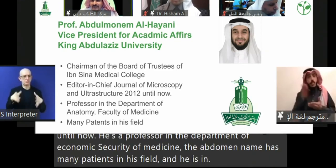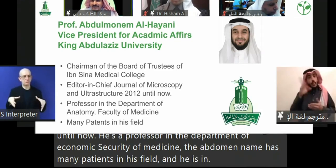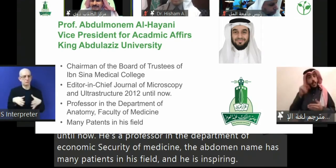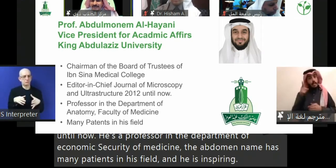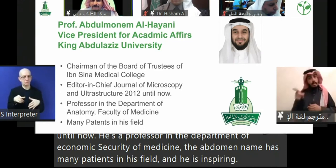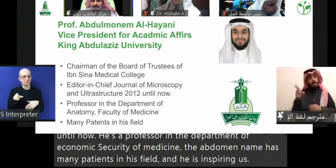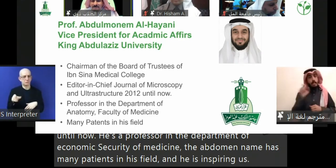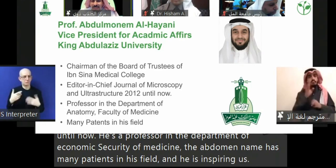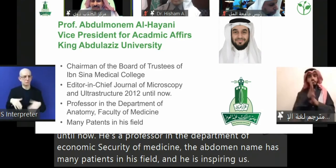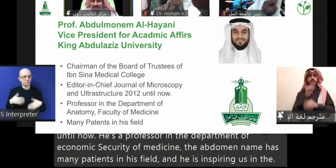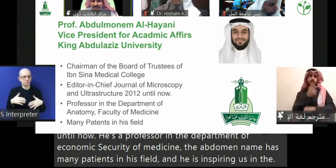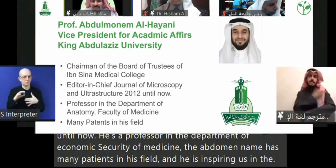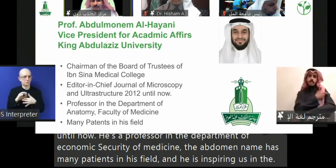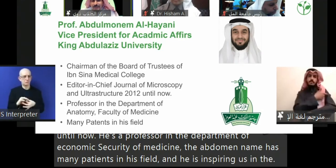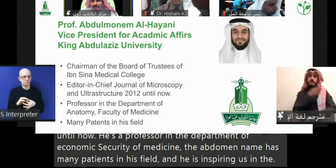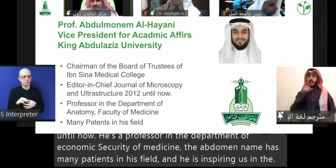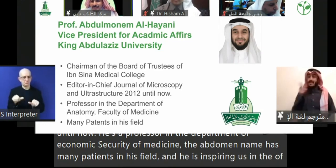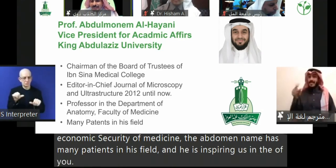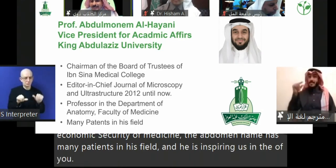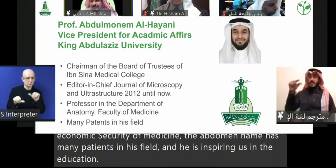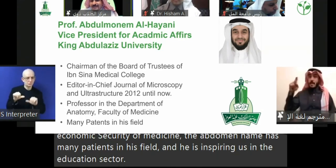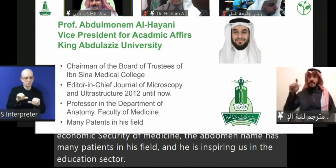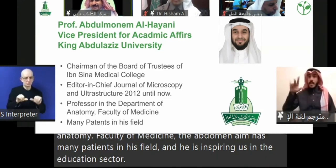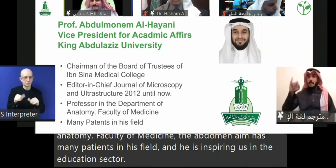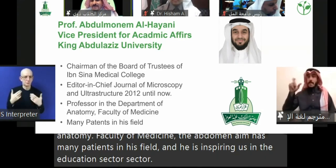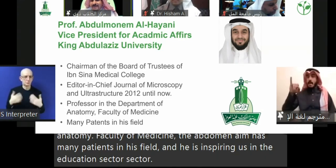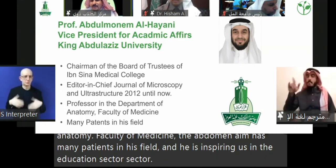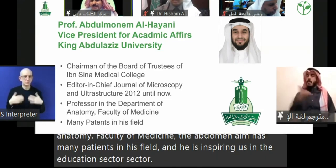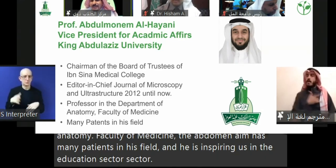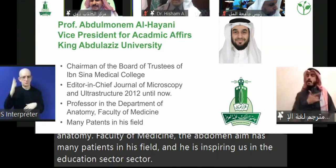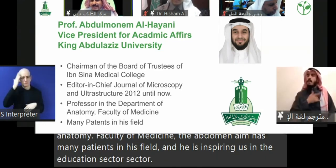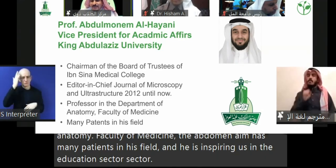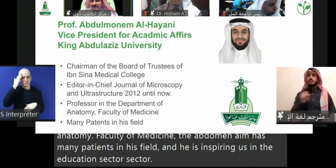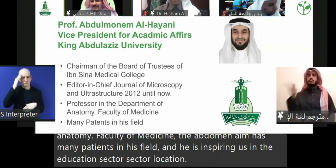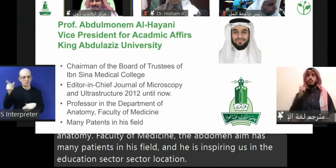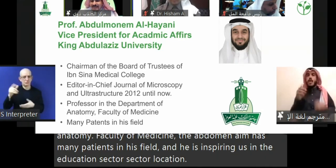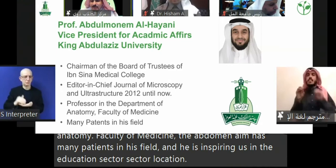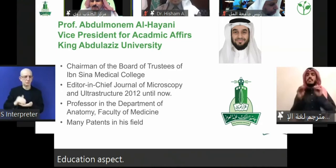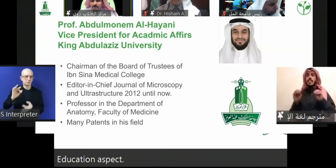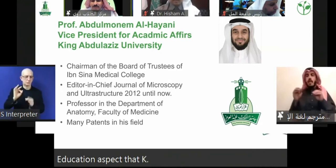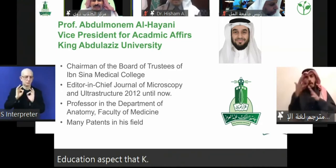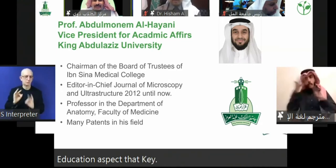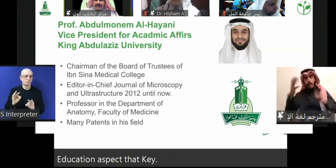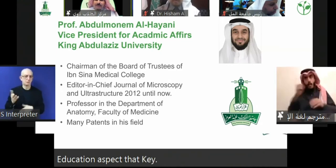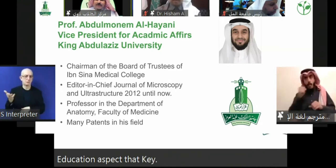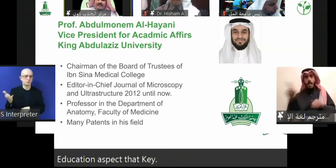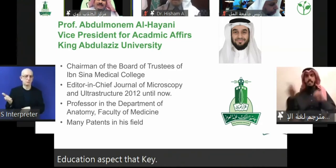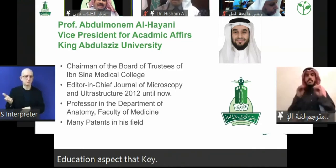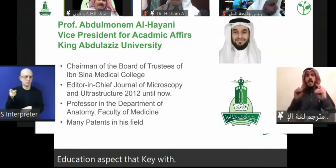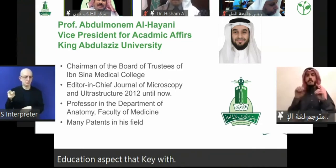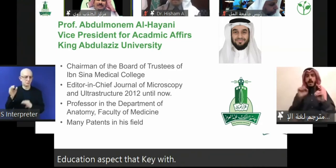inspiring us in the education sector, education aspect at KAU.